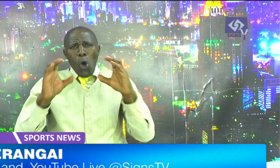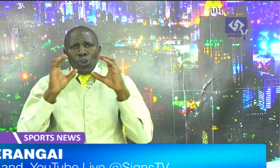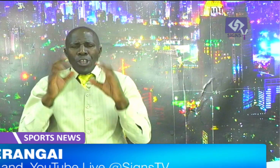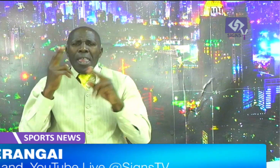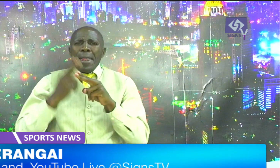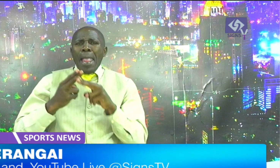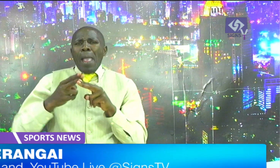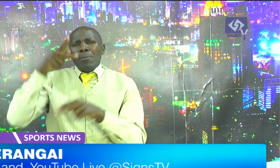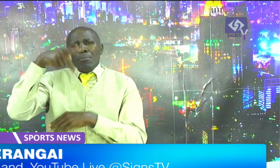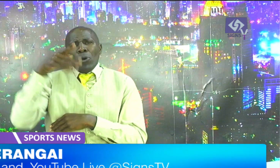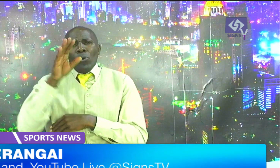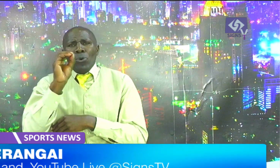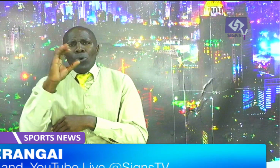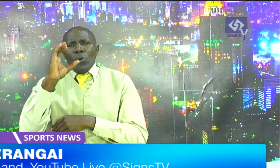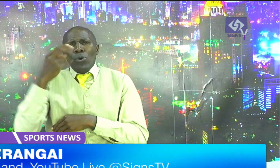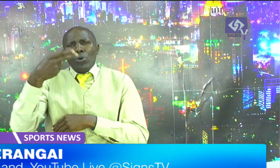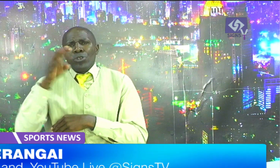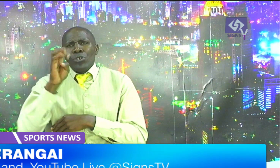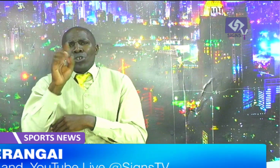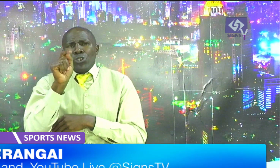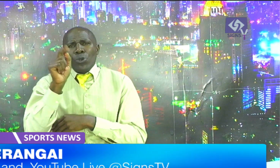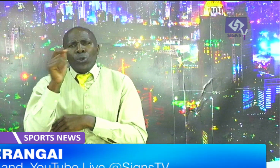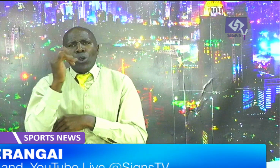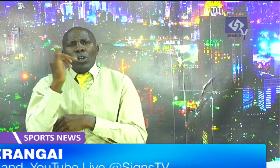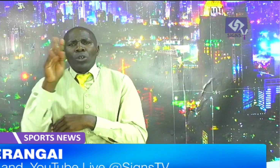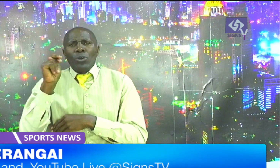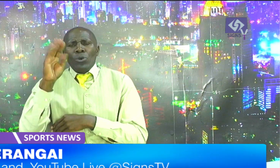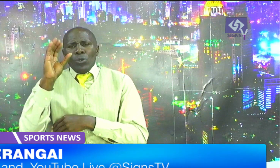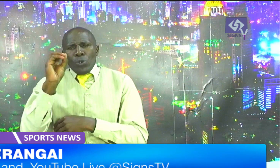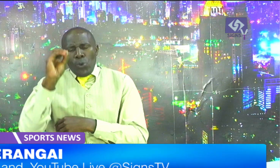tough test for coach Pochettino.